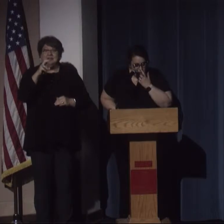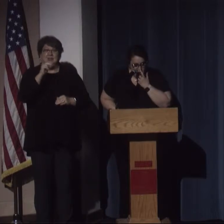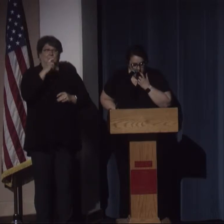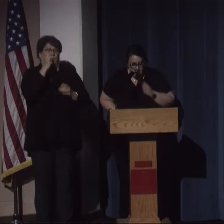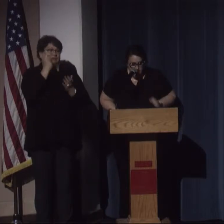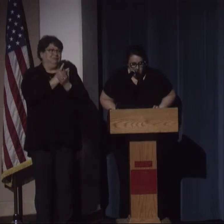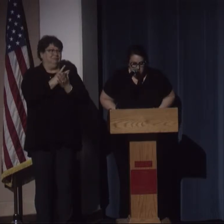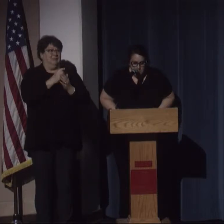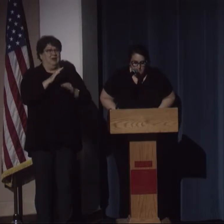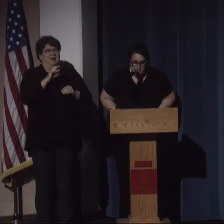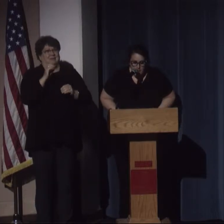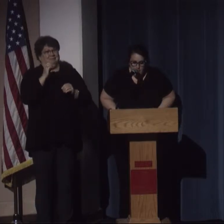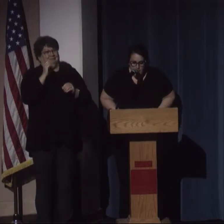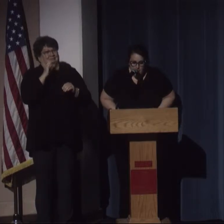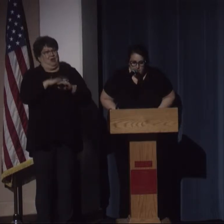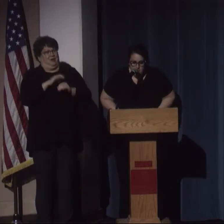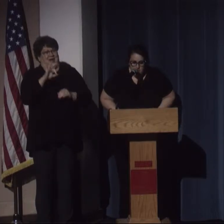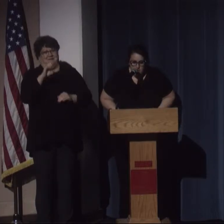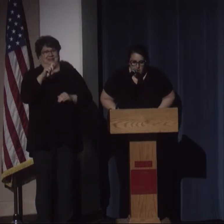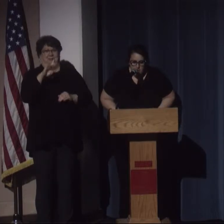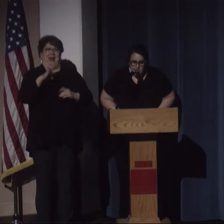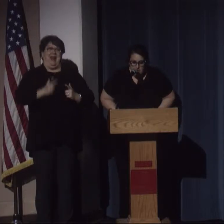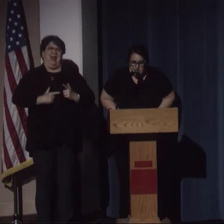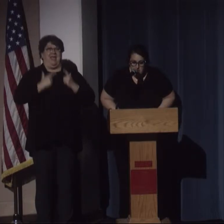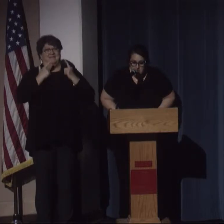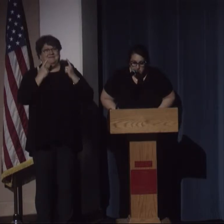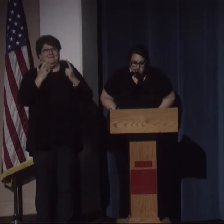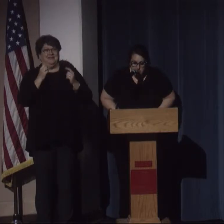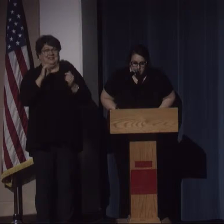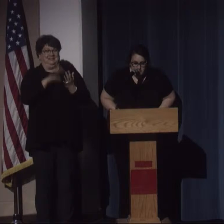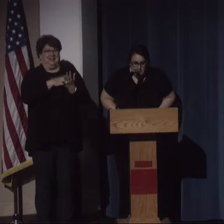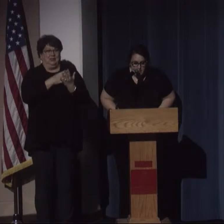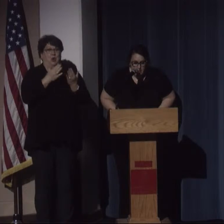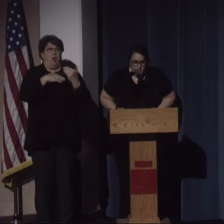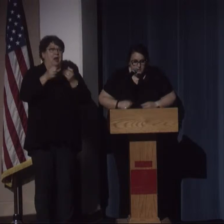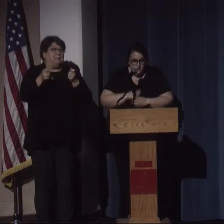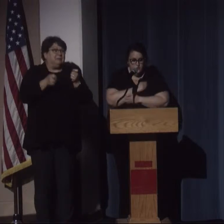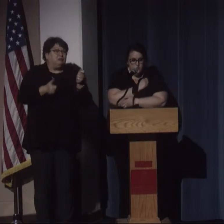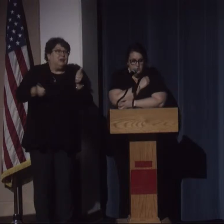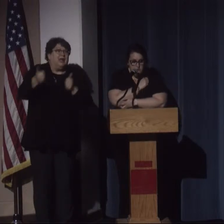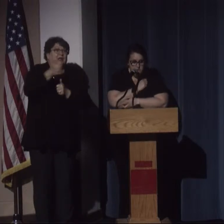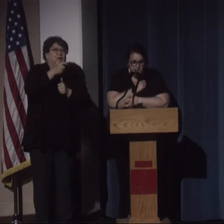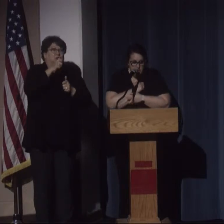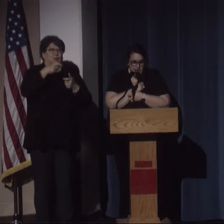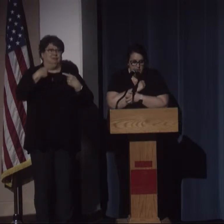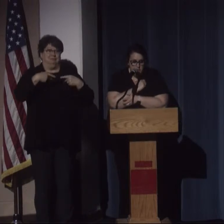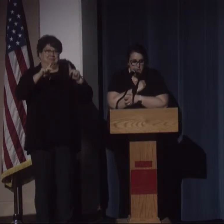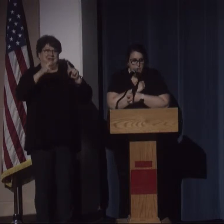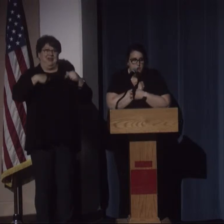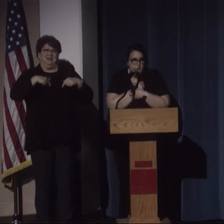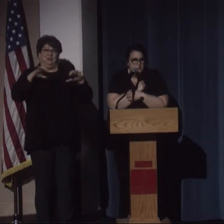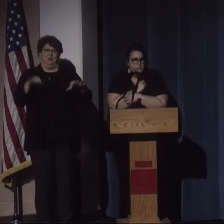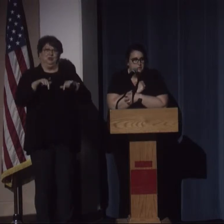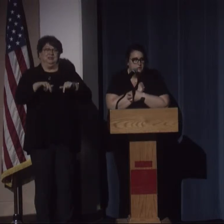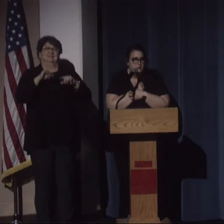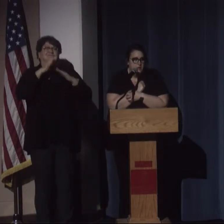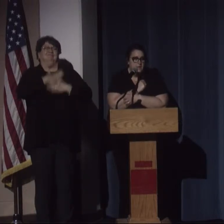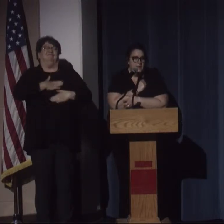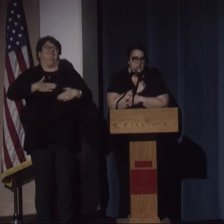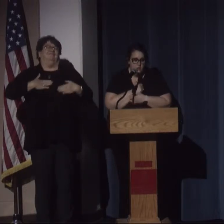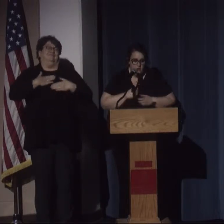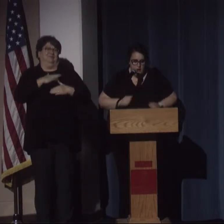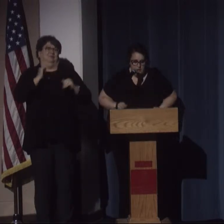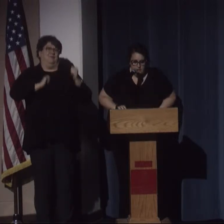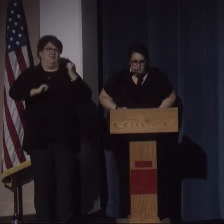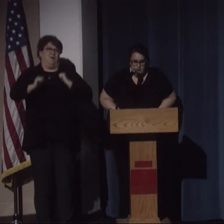FSDB live schedule, to all the amazing administrators that allow us to do this fun performance.